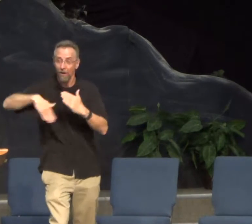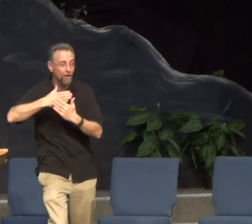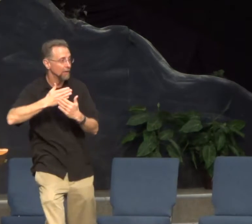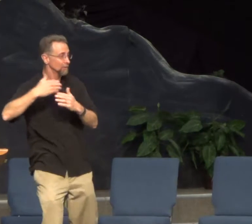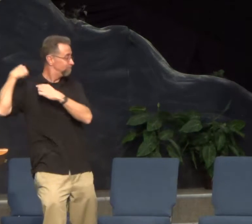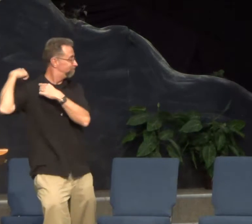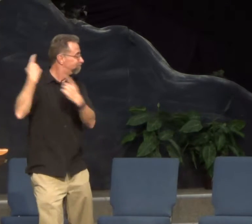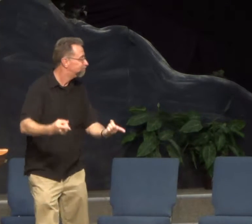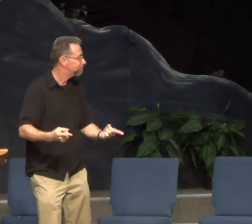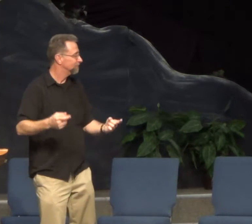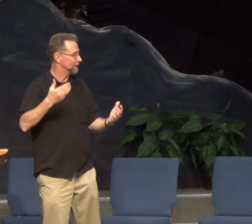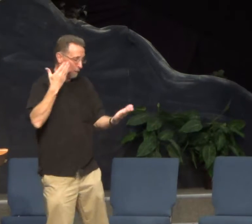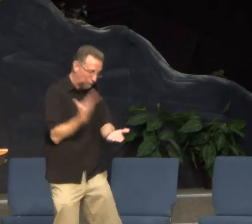in all of history,